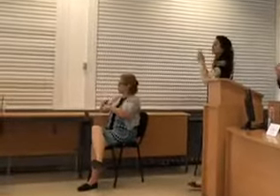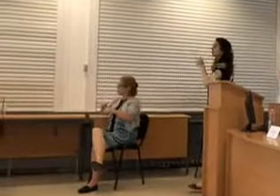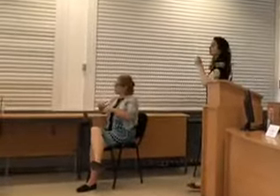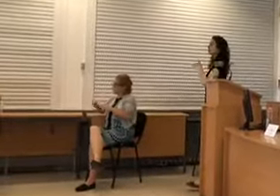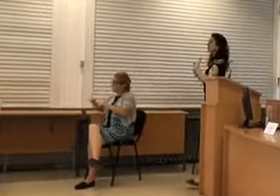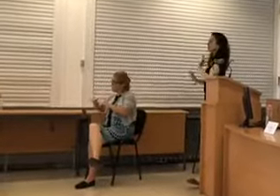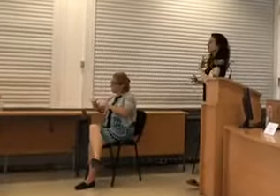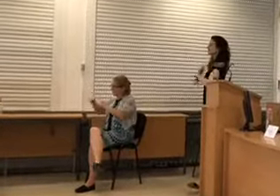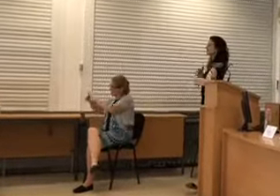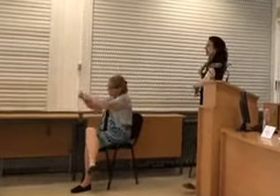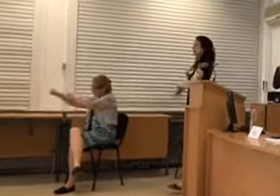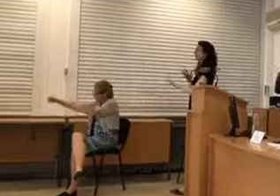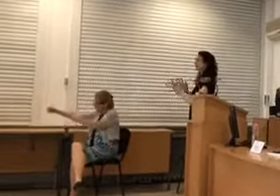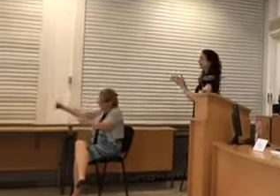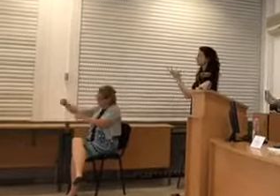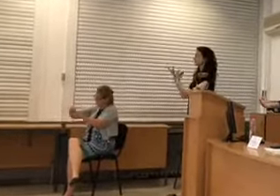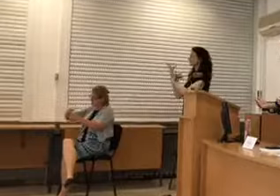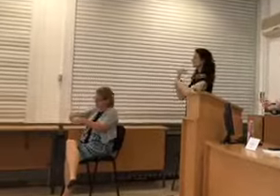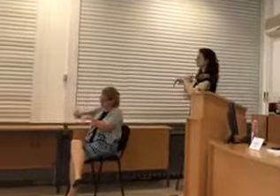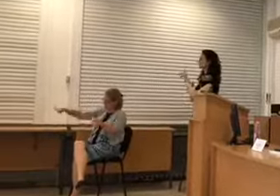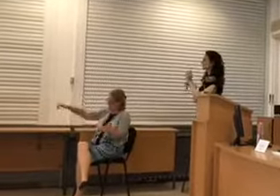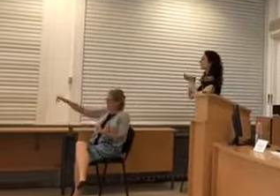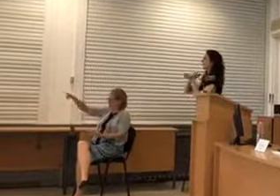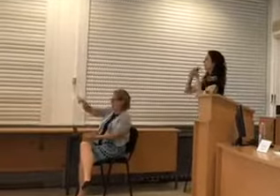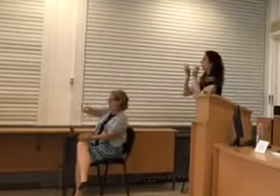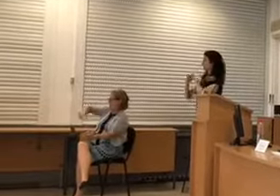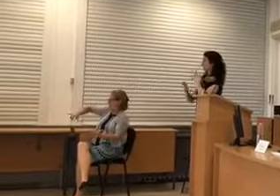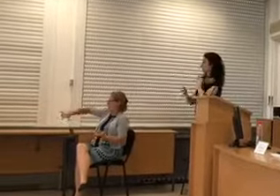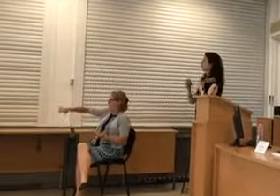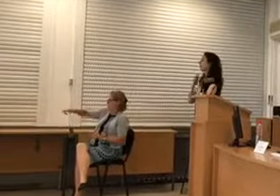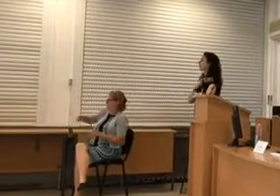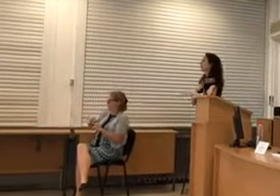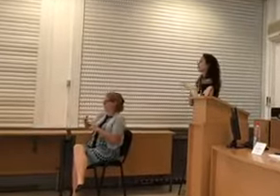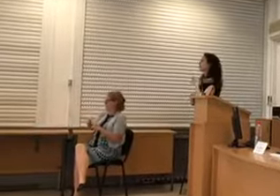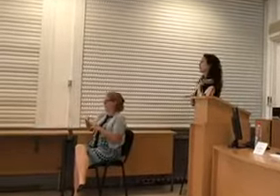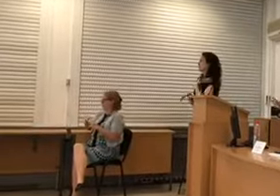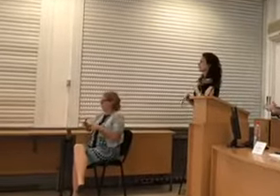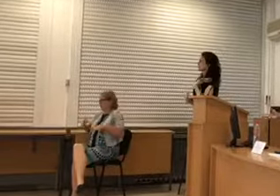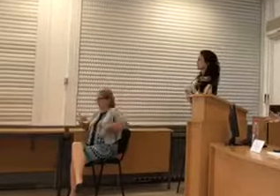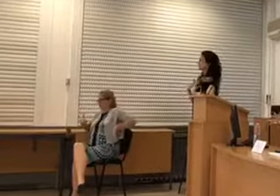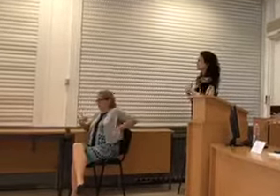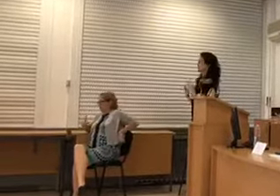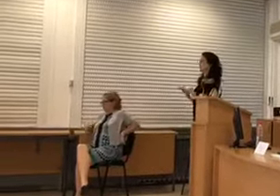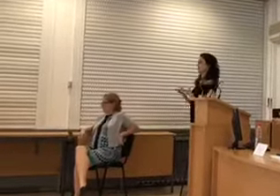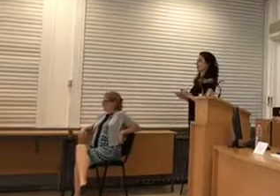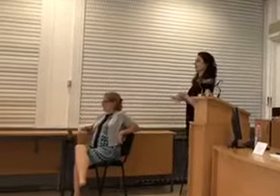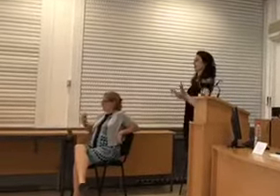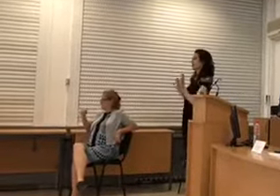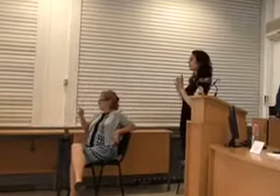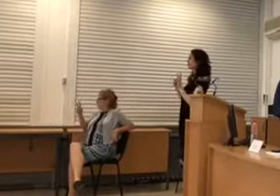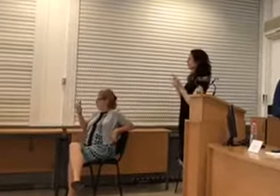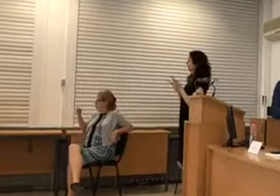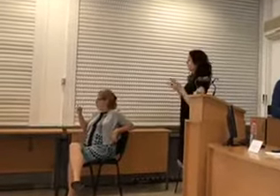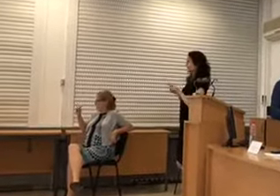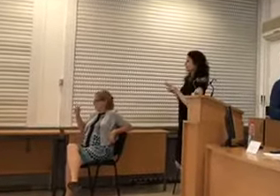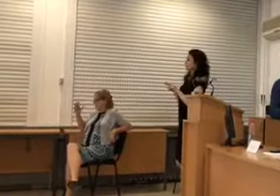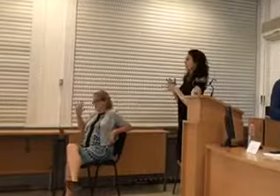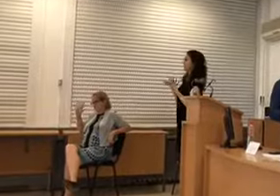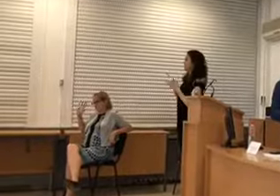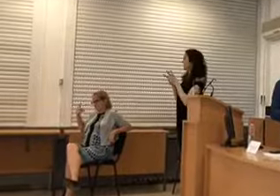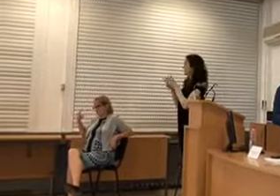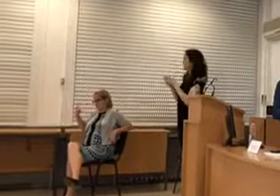transfer their. So, very, very innovative things. Sex robots. One of my